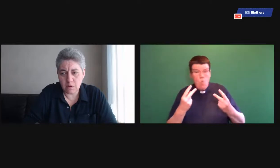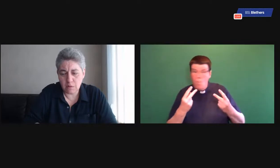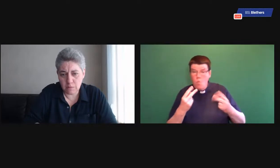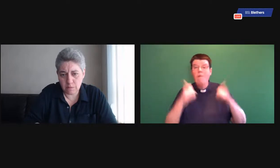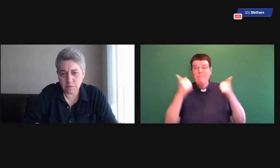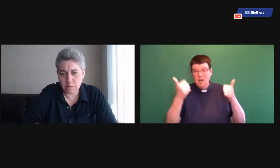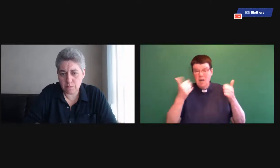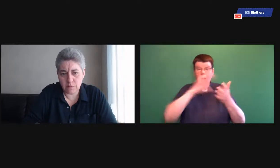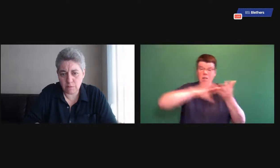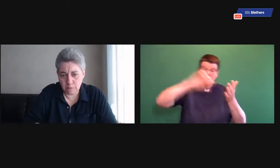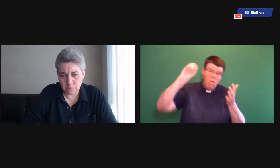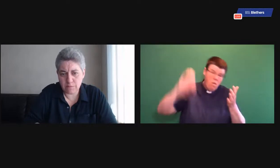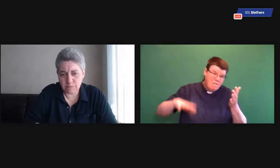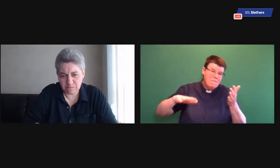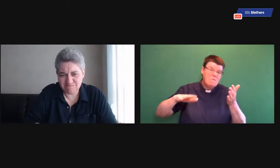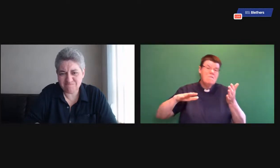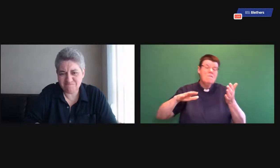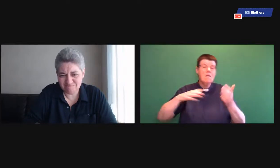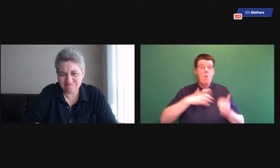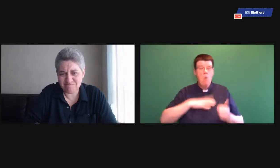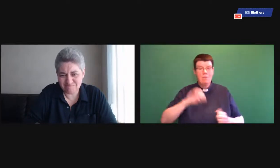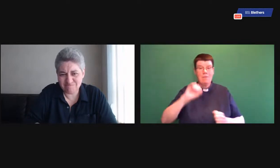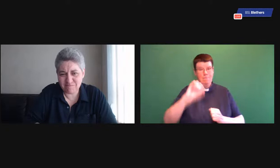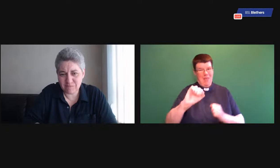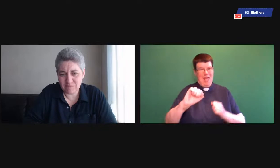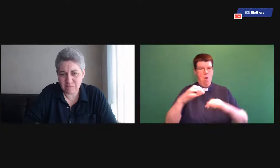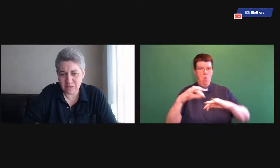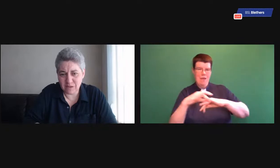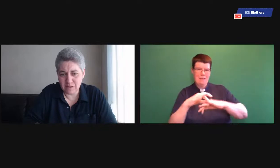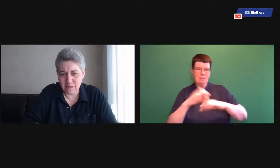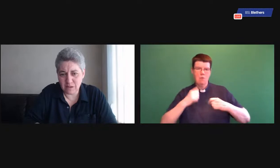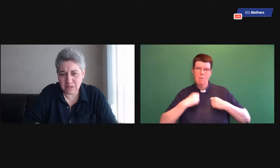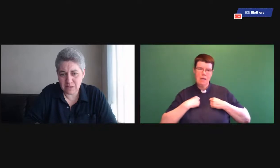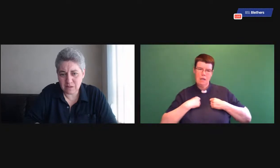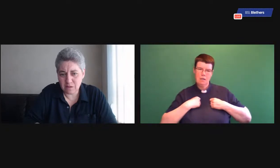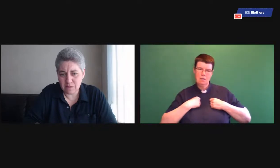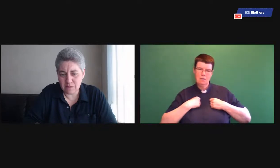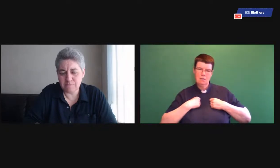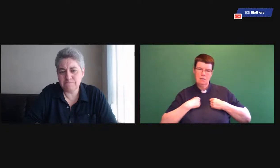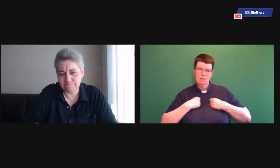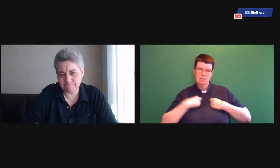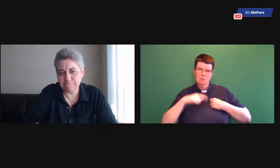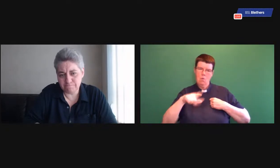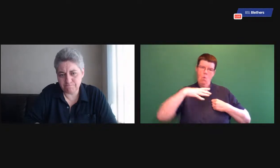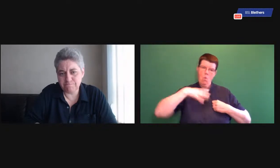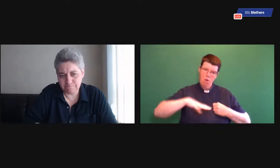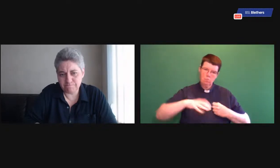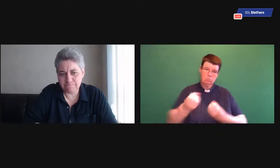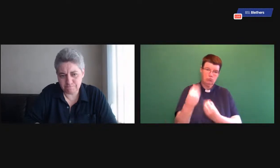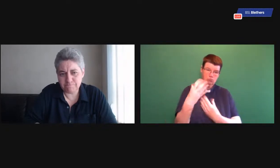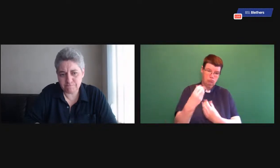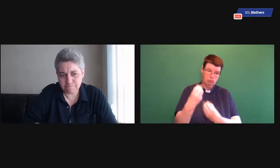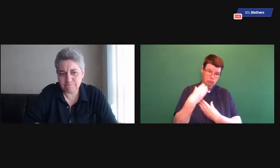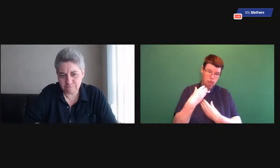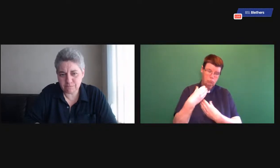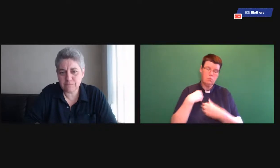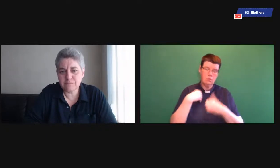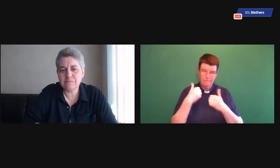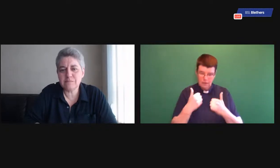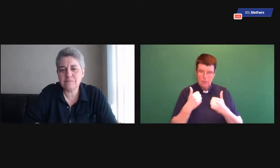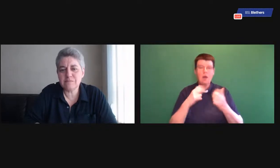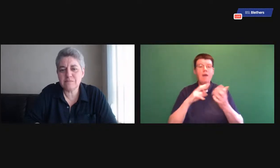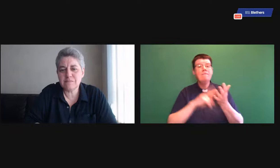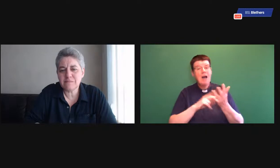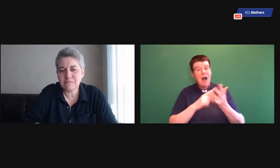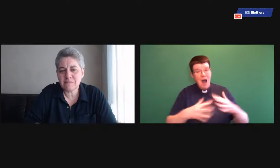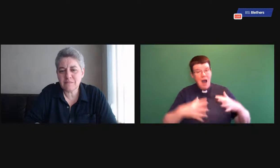We talk about poems. Do you want singing? Probably not. That's fine because it's their wedding. They have to decide. It's what they